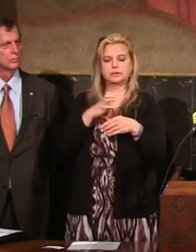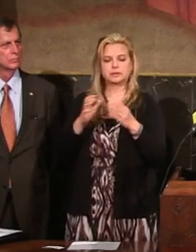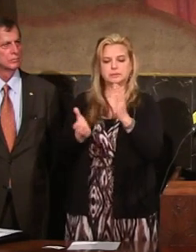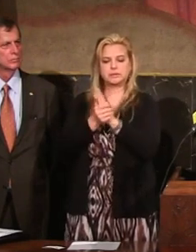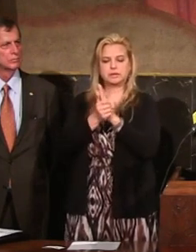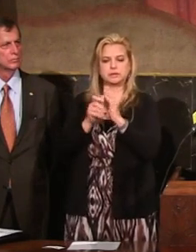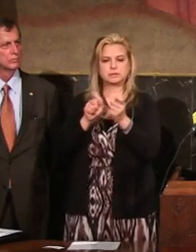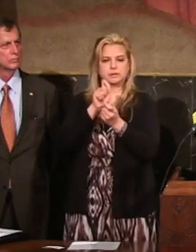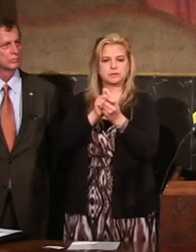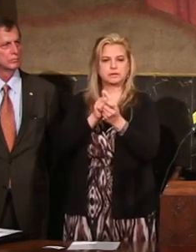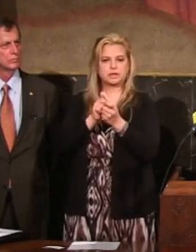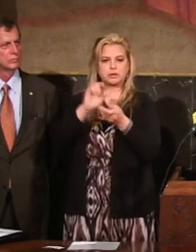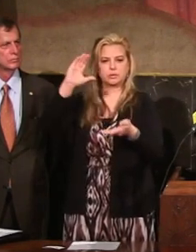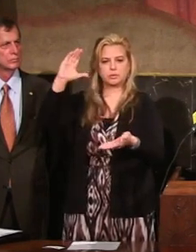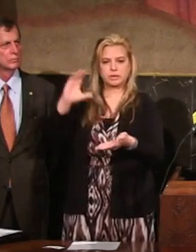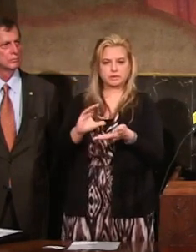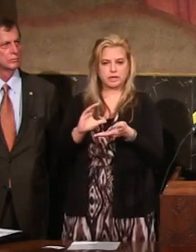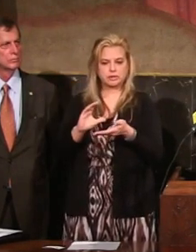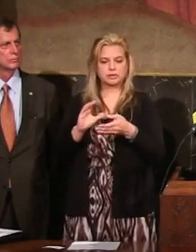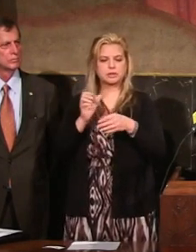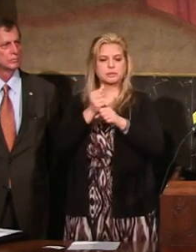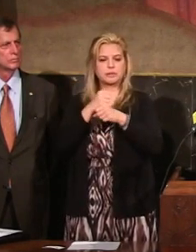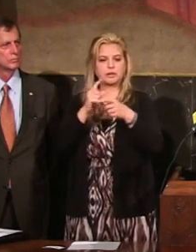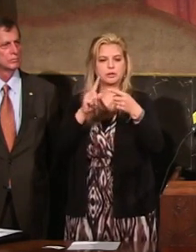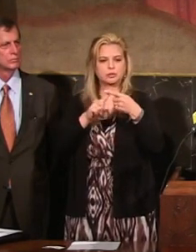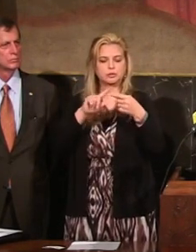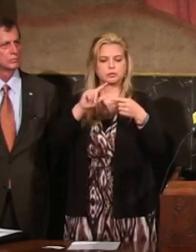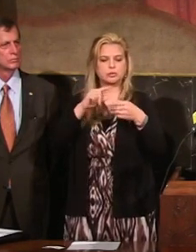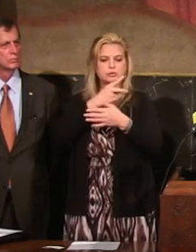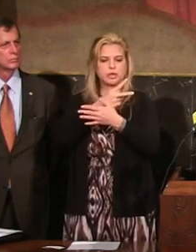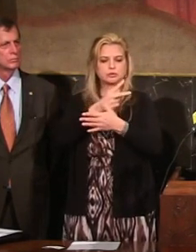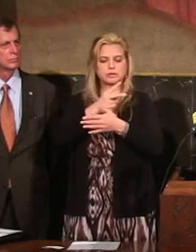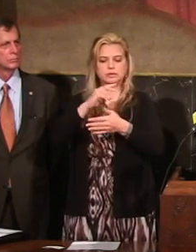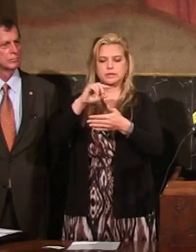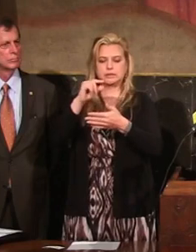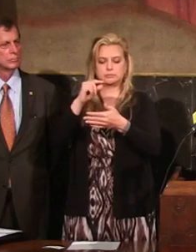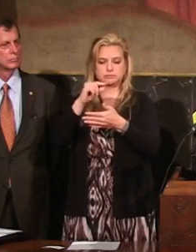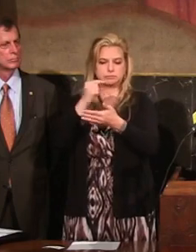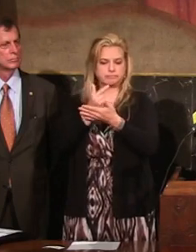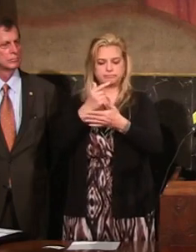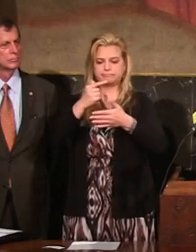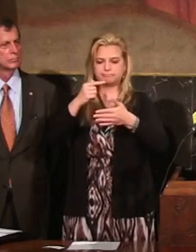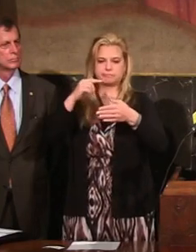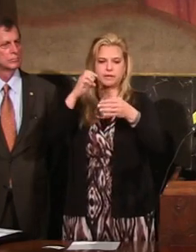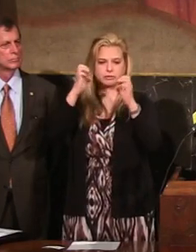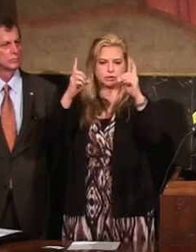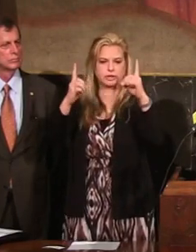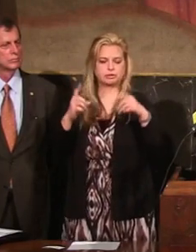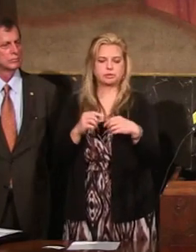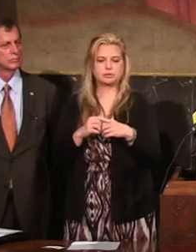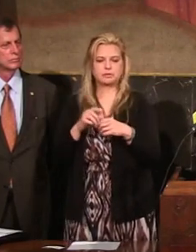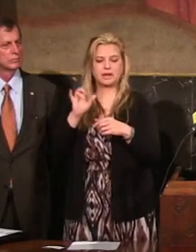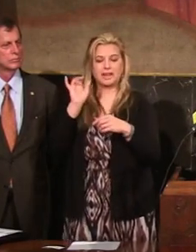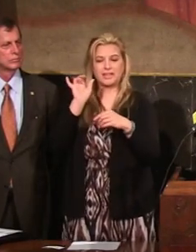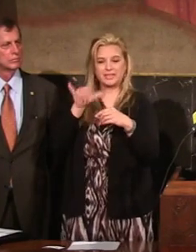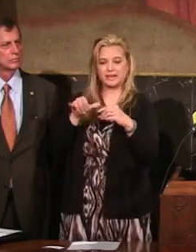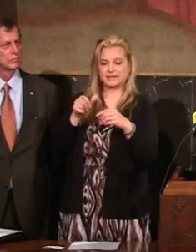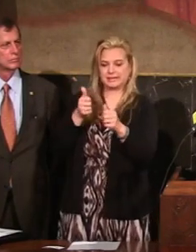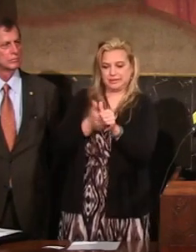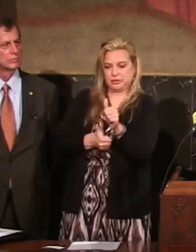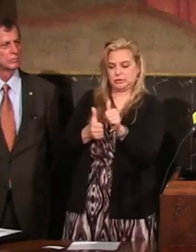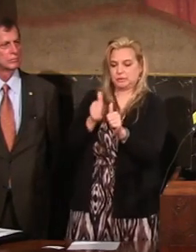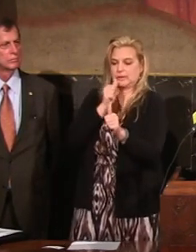no reduction can be made to graduate medical education. Such funding is driven by the arrangements with each private